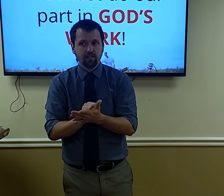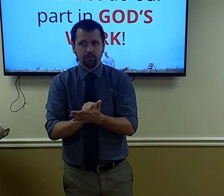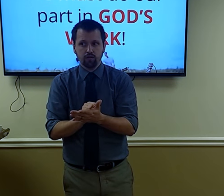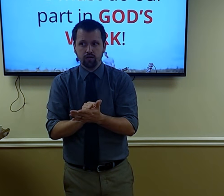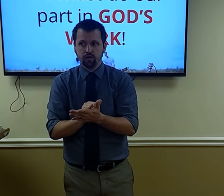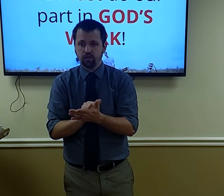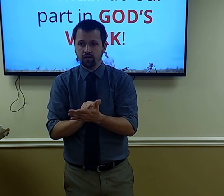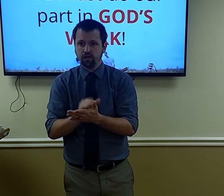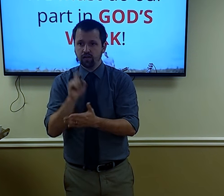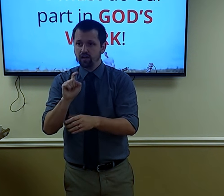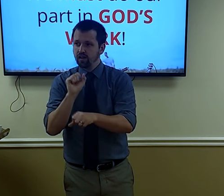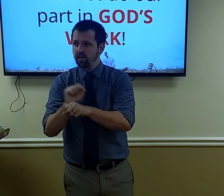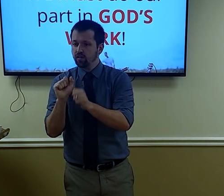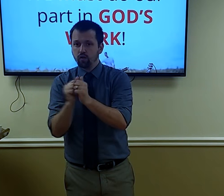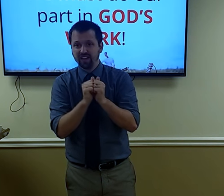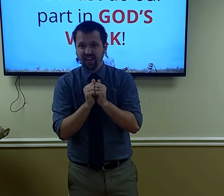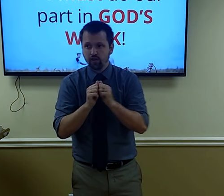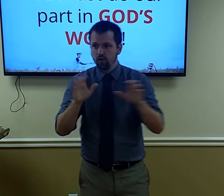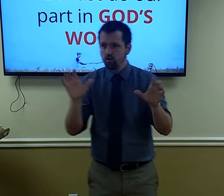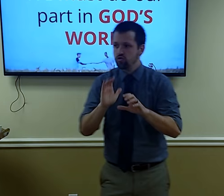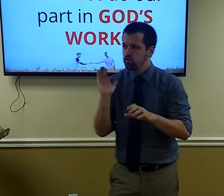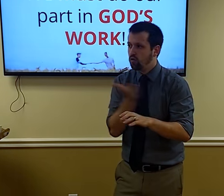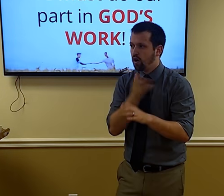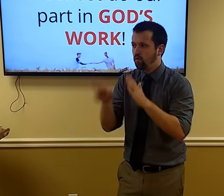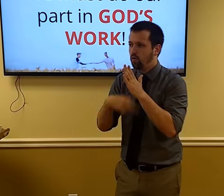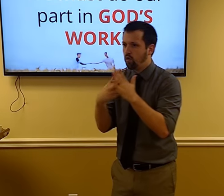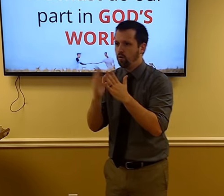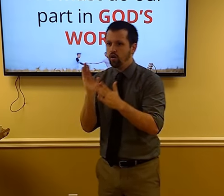Impossible. We need to work together. Do our role.